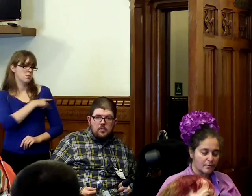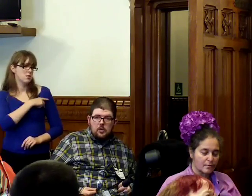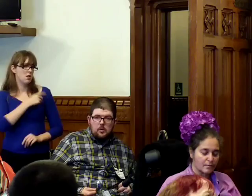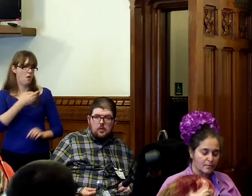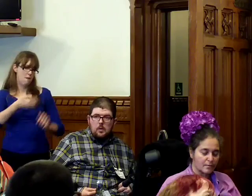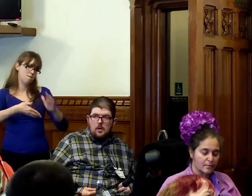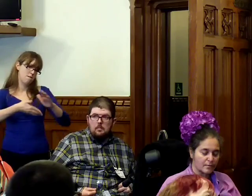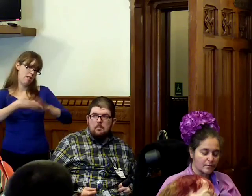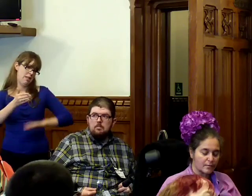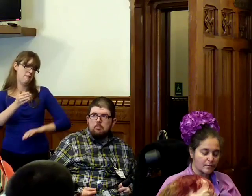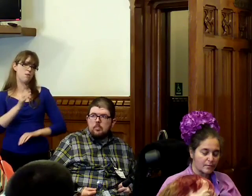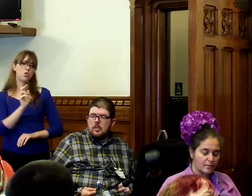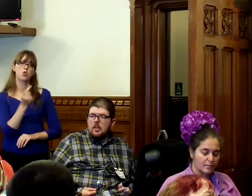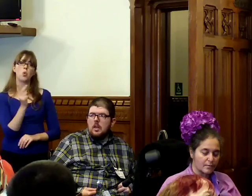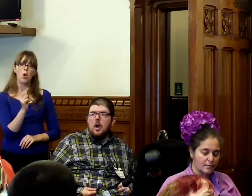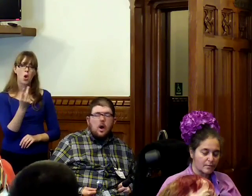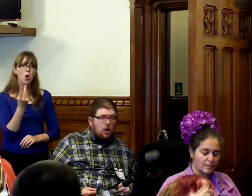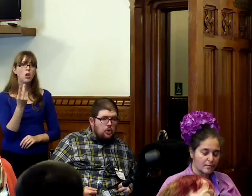and they have to